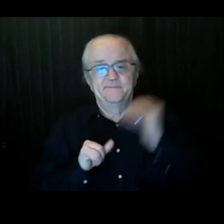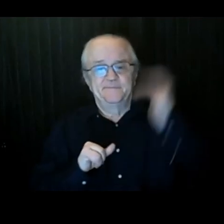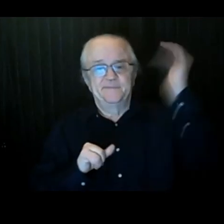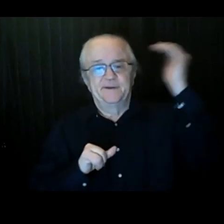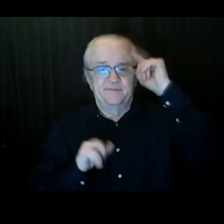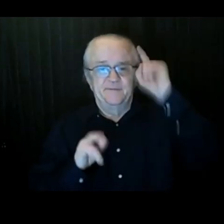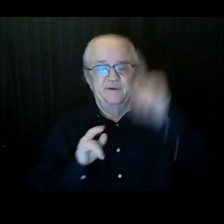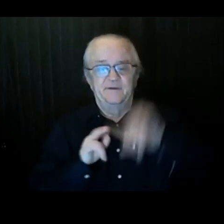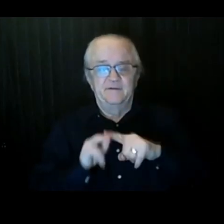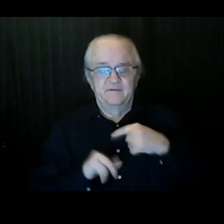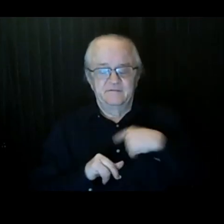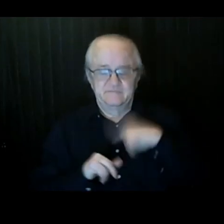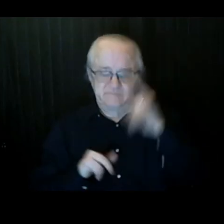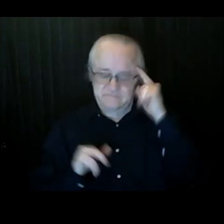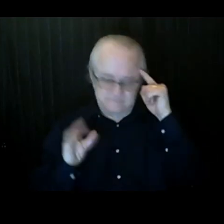I was blown away by this,